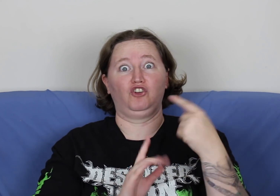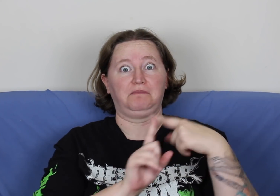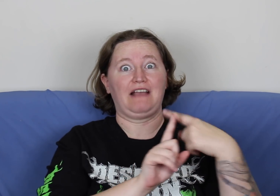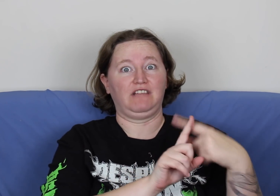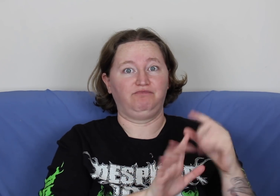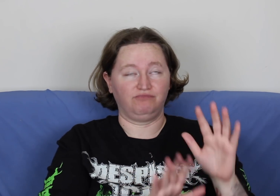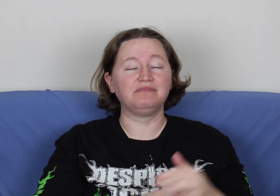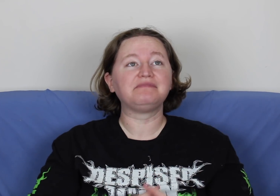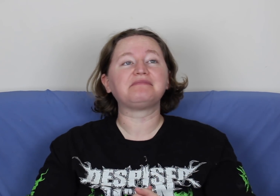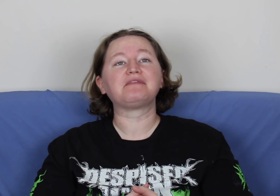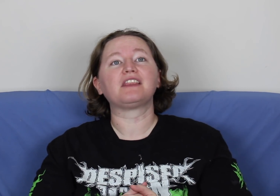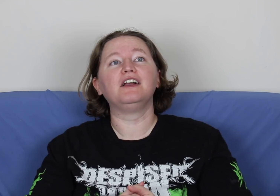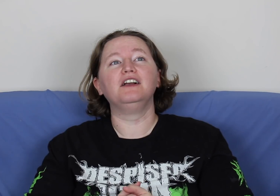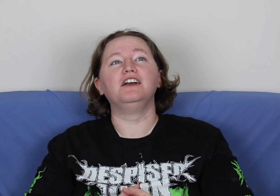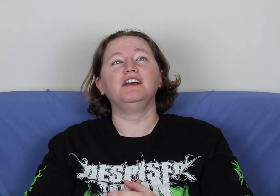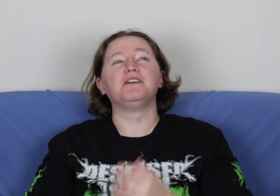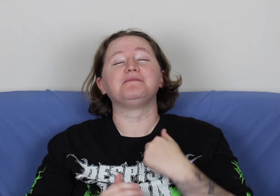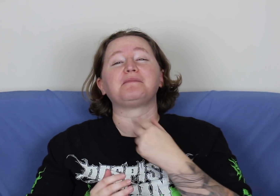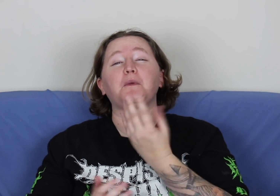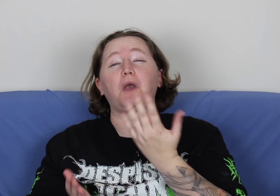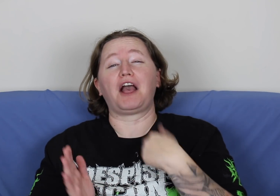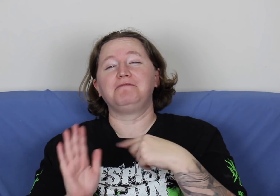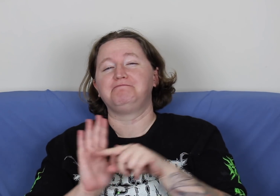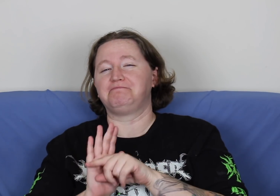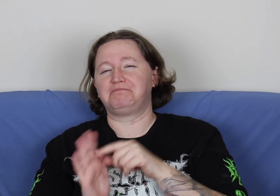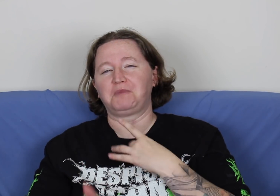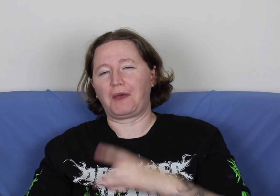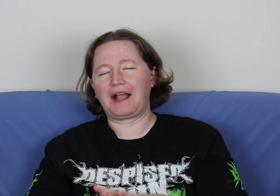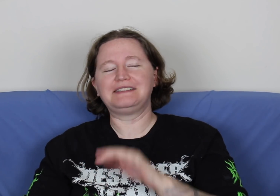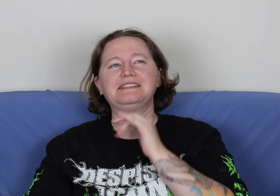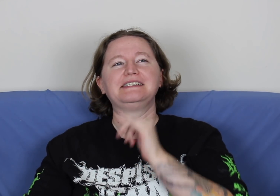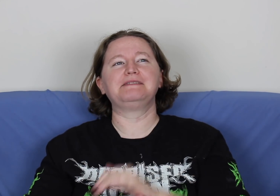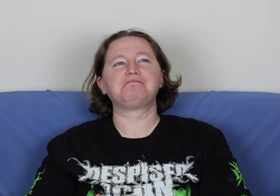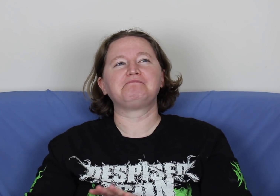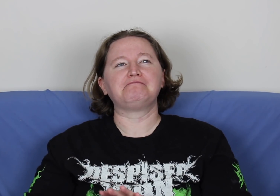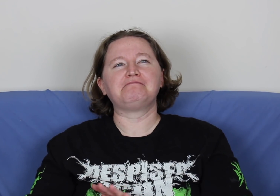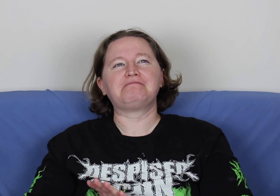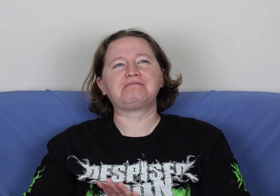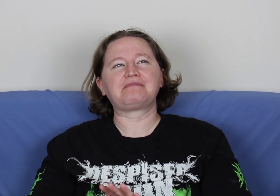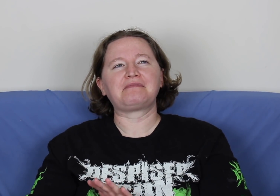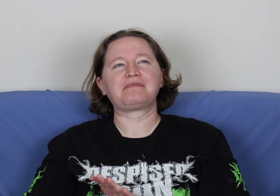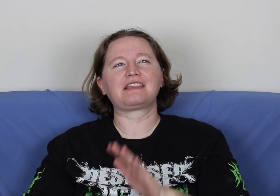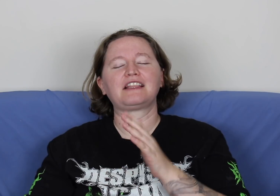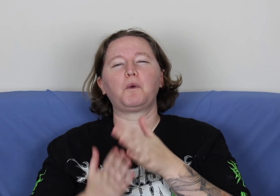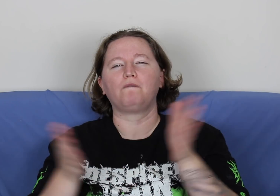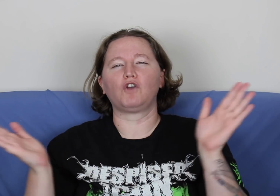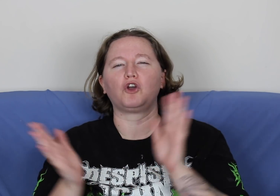So those are some of the things that I liked about the book. Now, some of the things I didn't like, I would